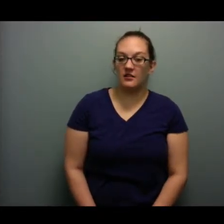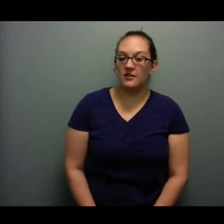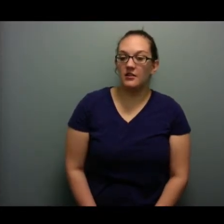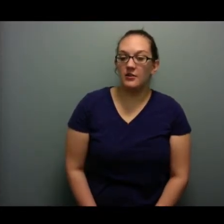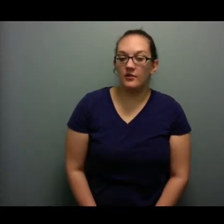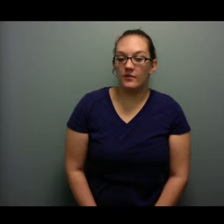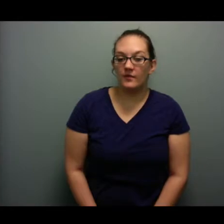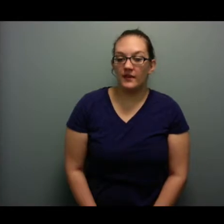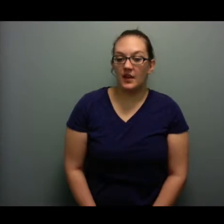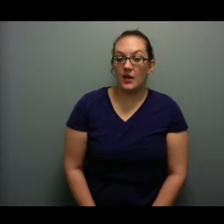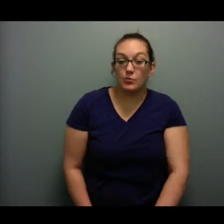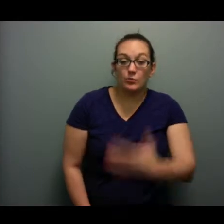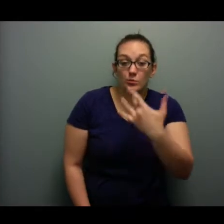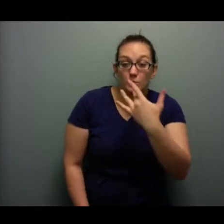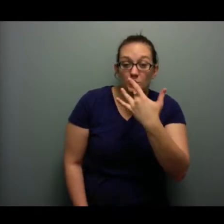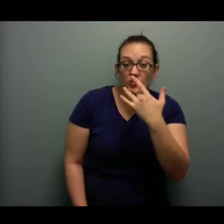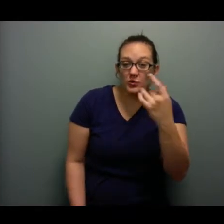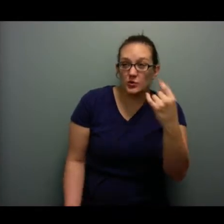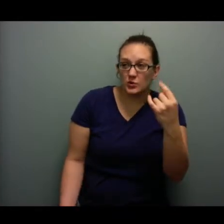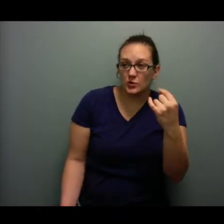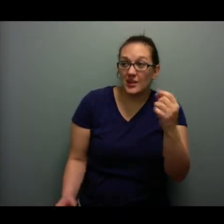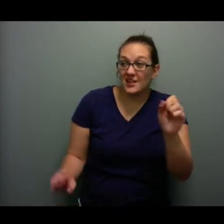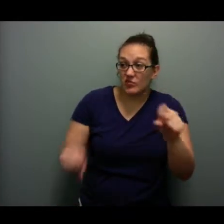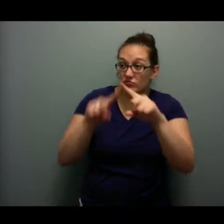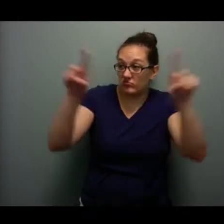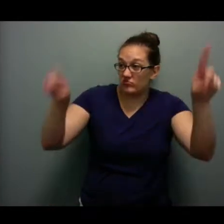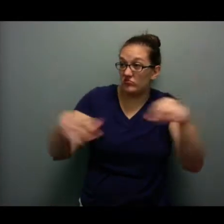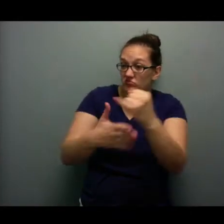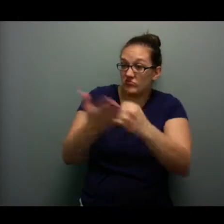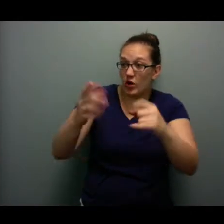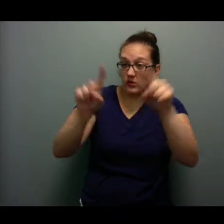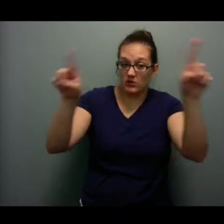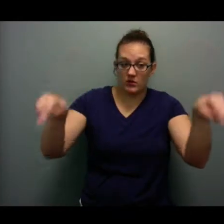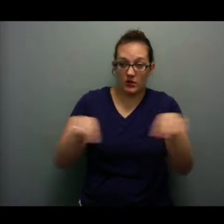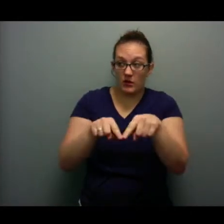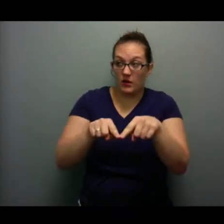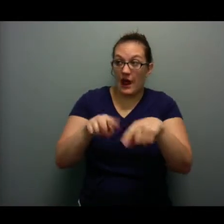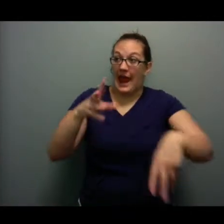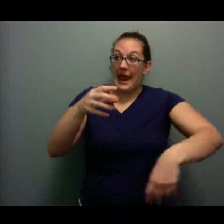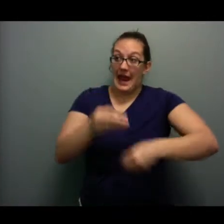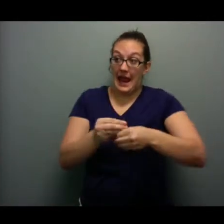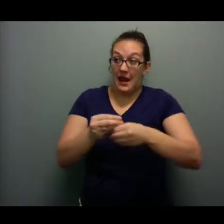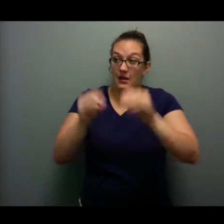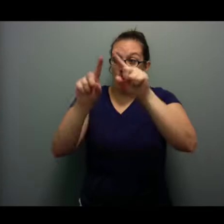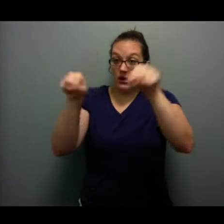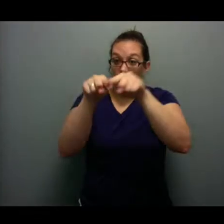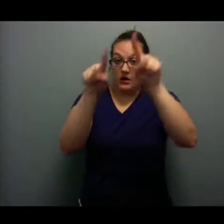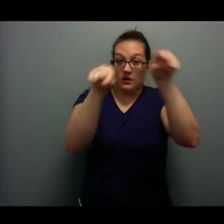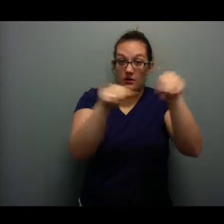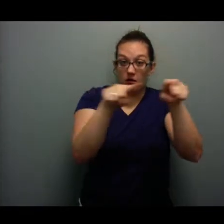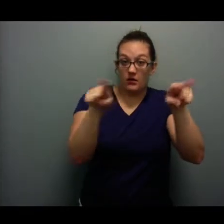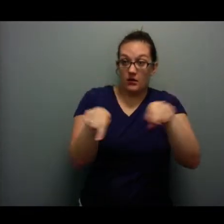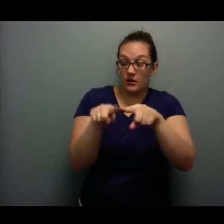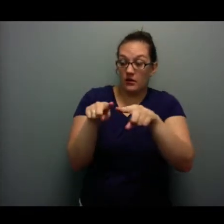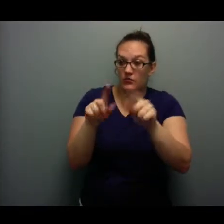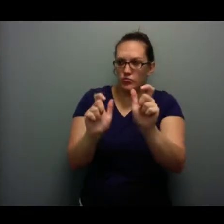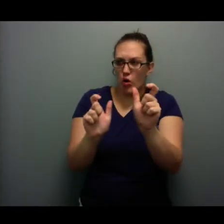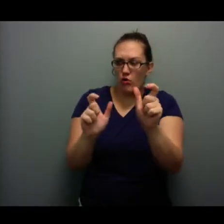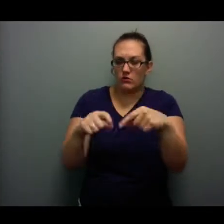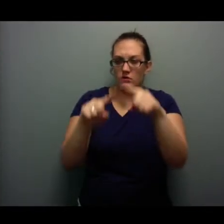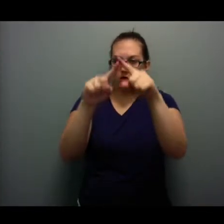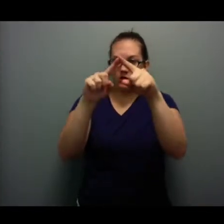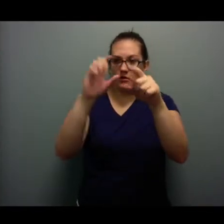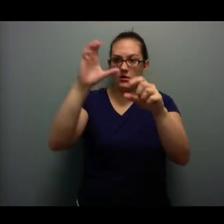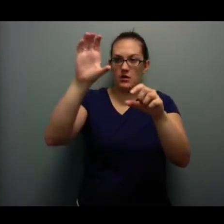what I'd like you to do, if you didn't do it, can you draw this picture in there? Because what some of you did is you just proved that